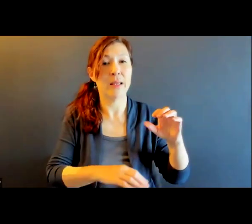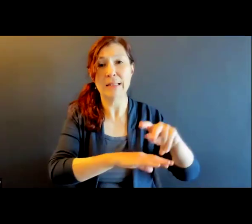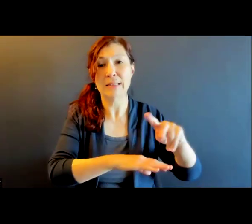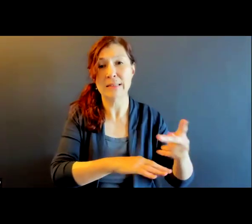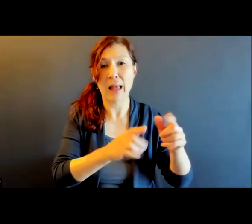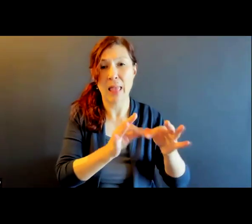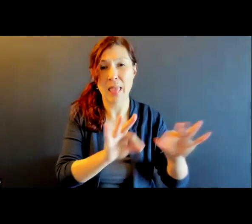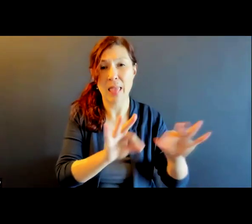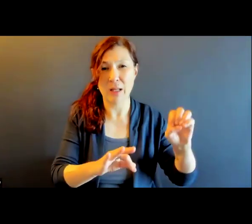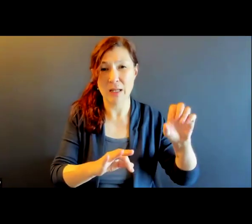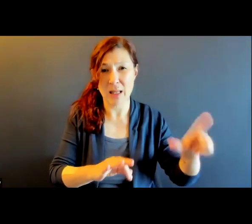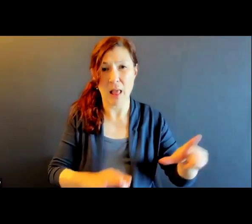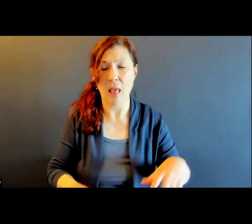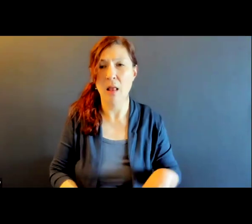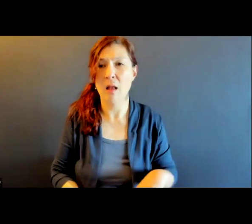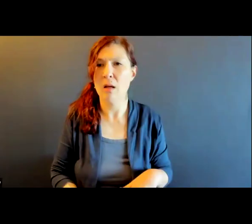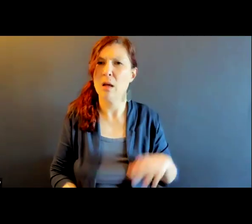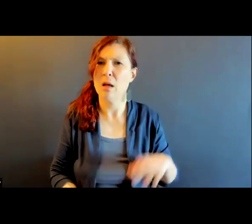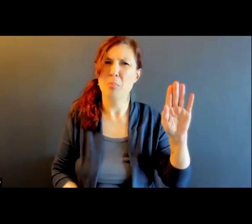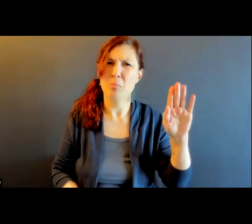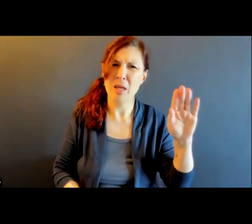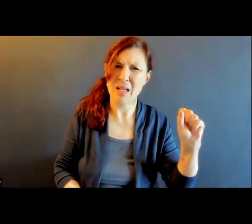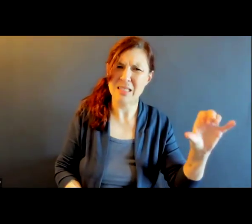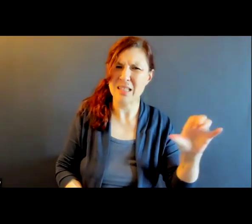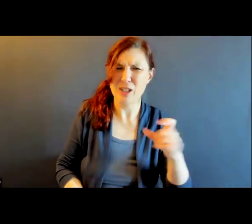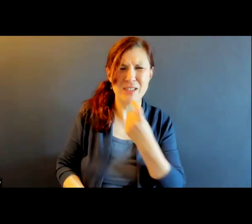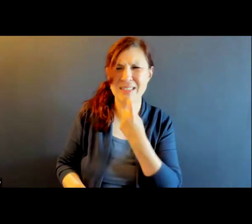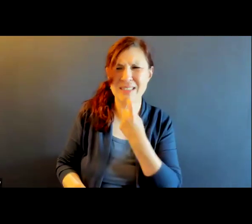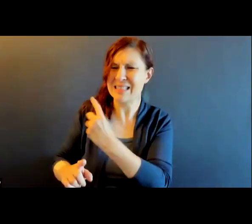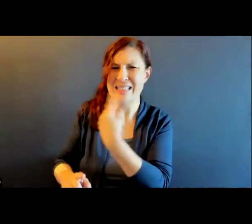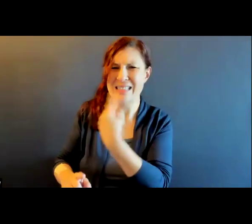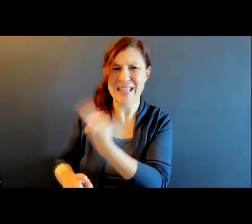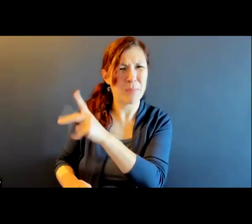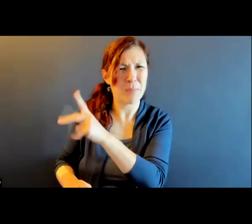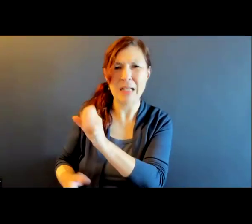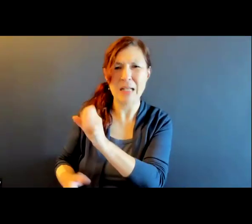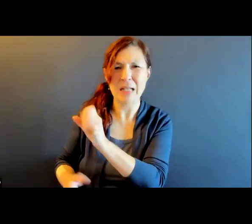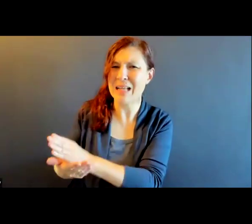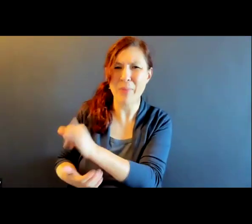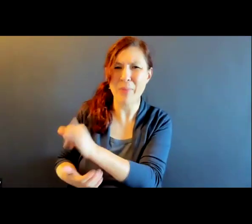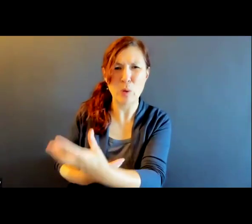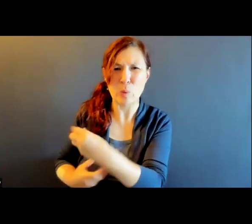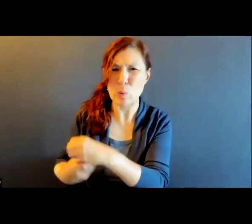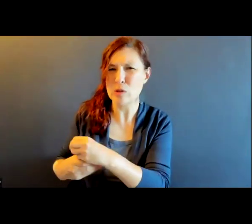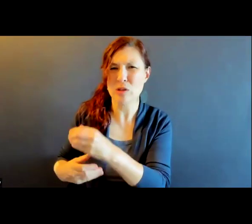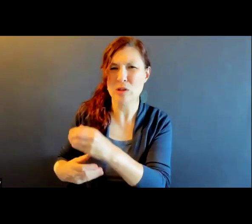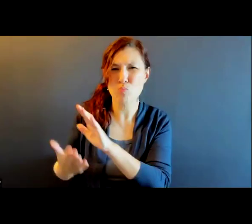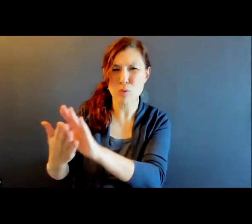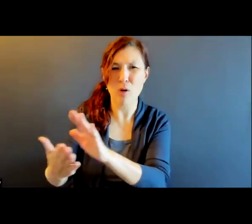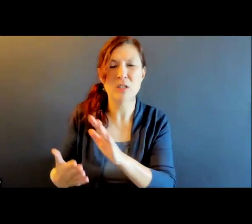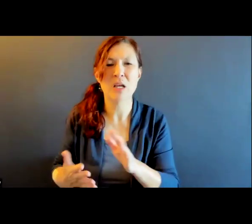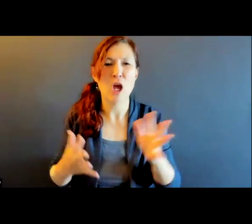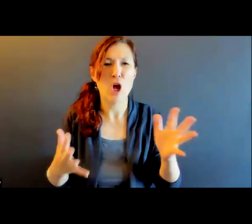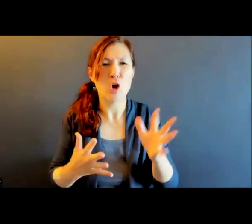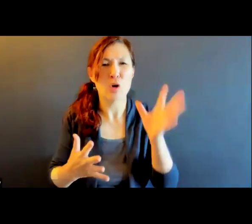that BPS stop implementing inclusion for multilingual learners, encourage parents to speak and read to their